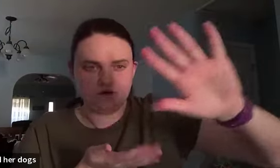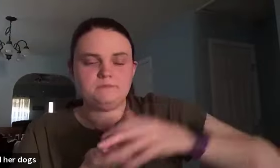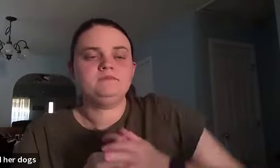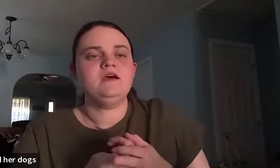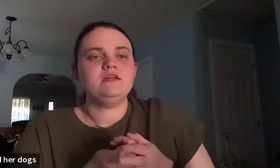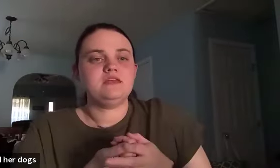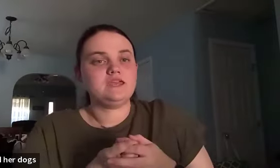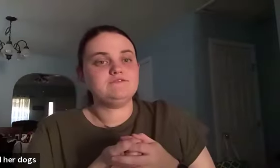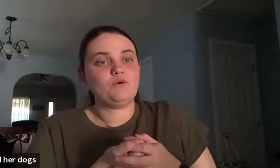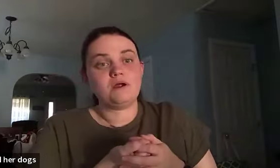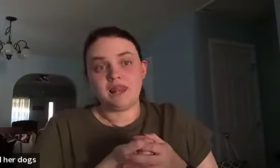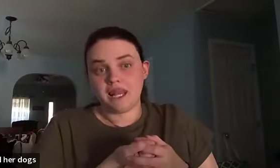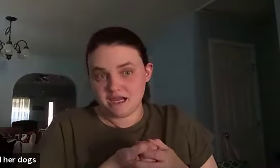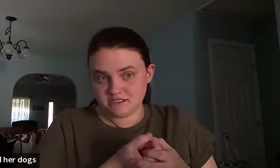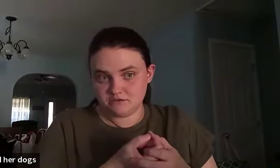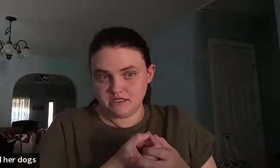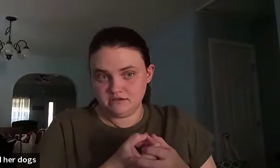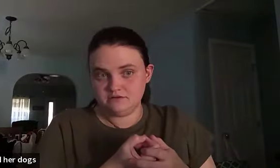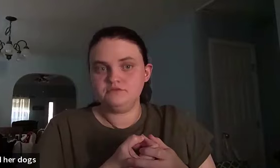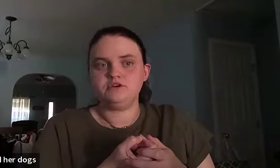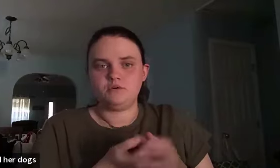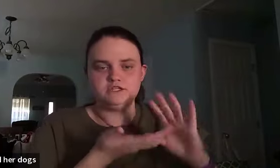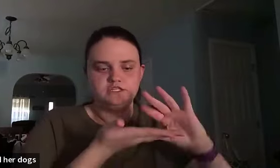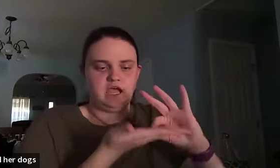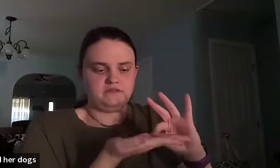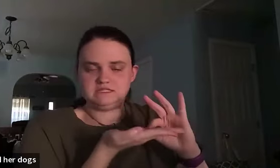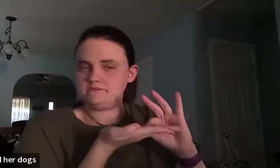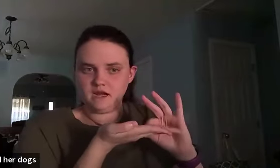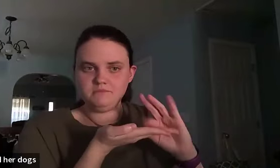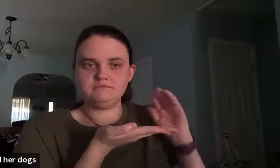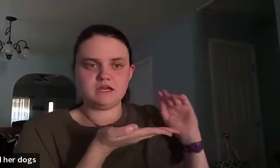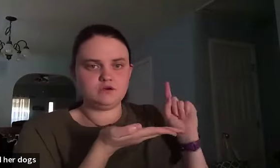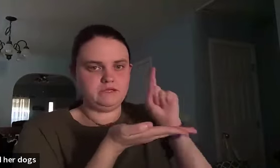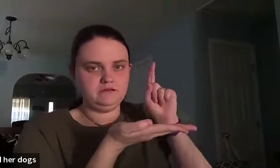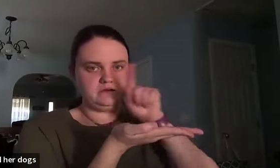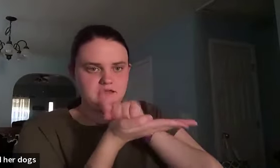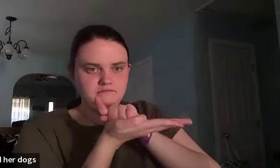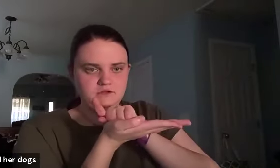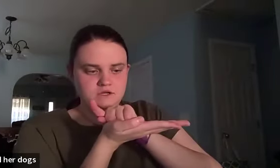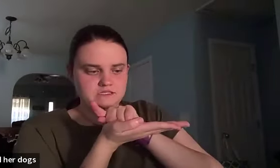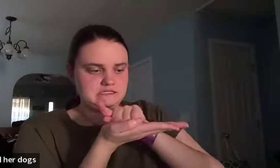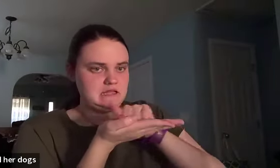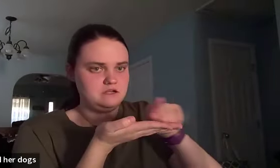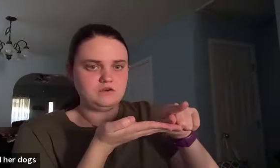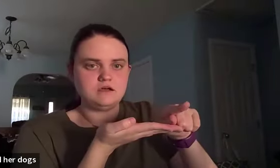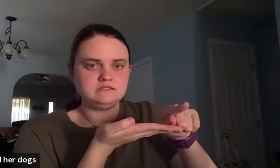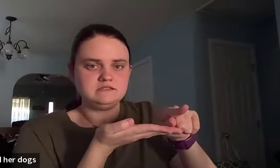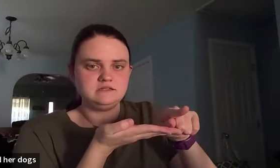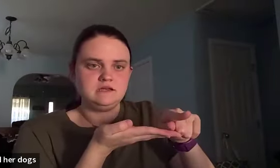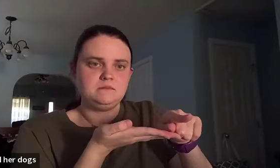front. Then for last week, you're going to have that same setup as our week again, slide it across,